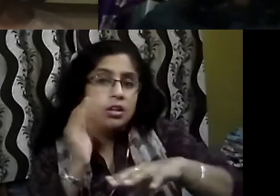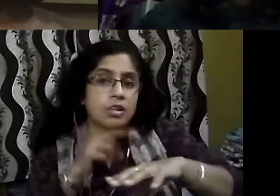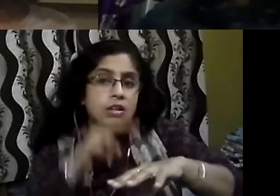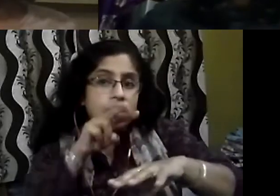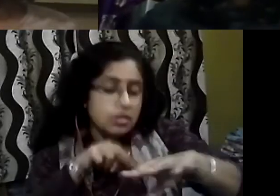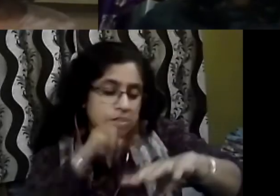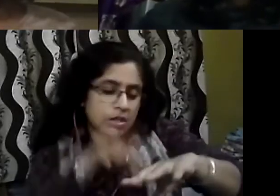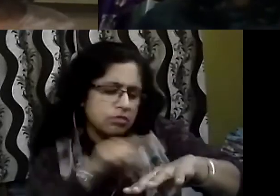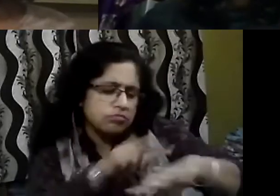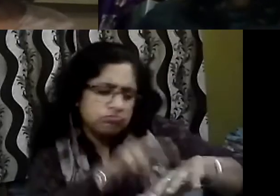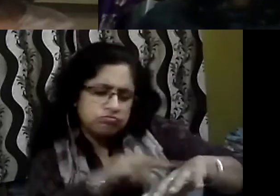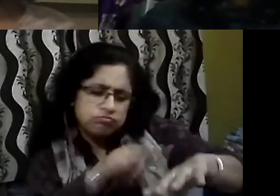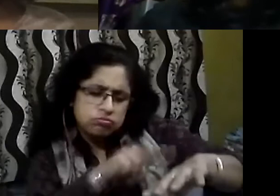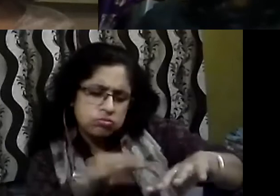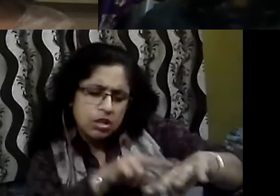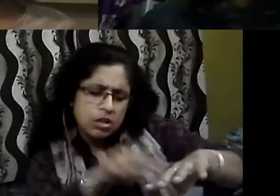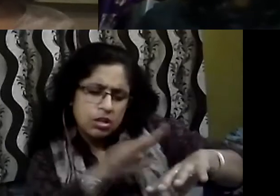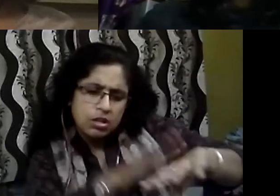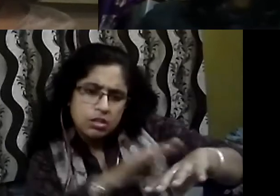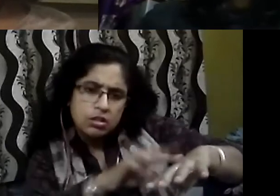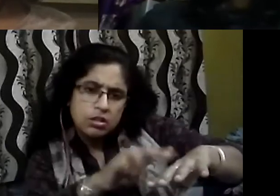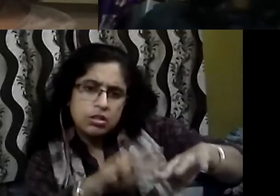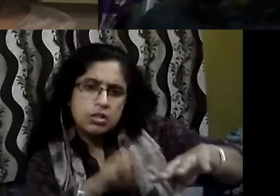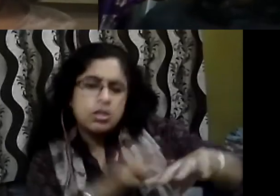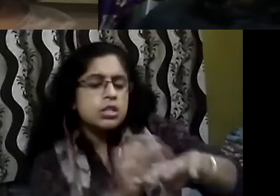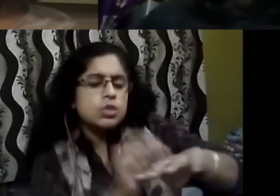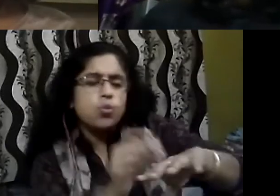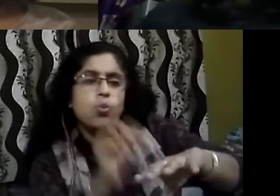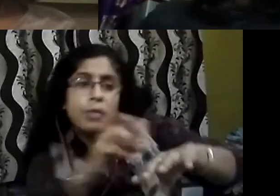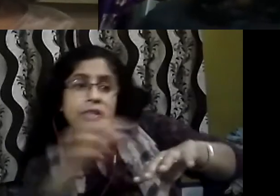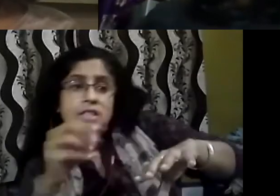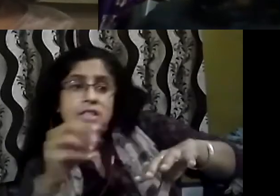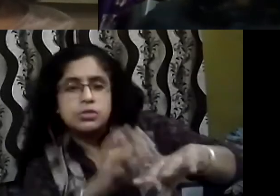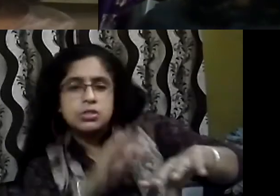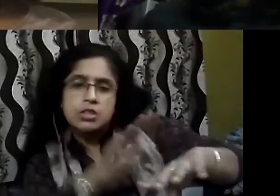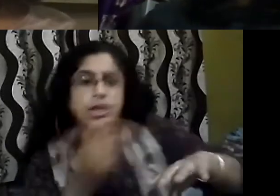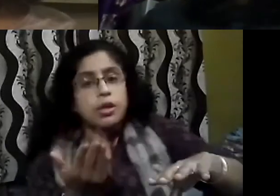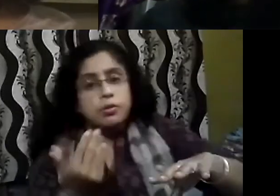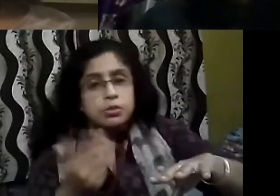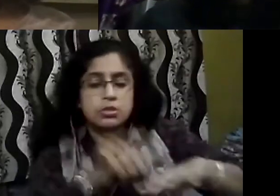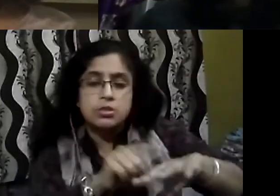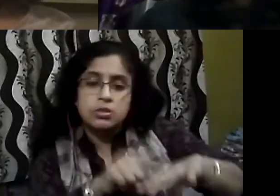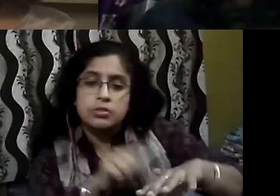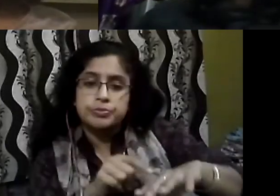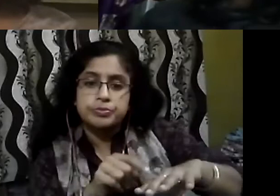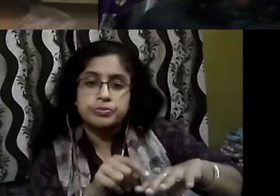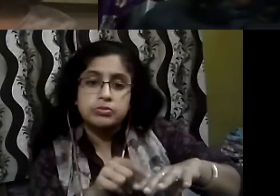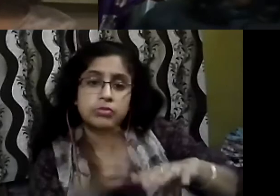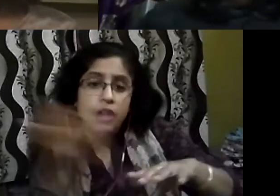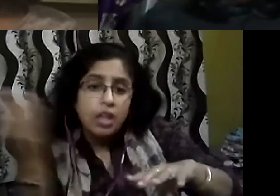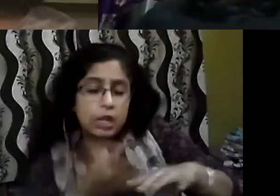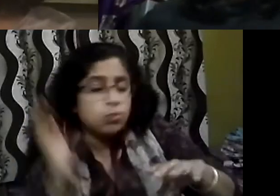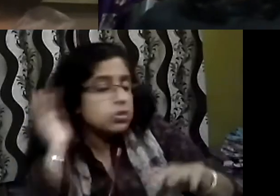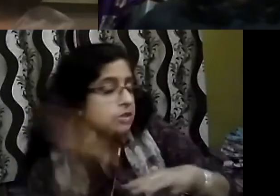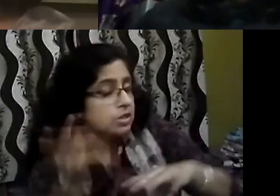guess guess what which character is there, and she will read the news like that.